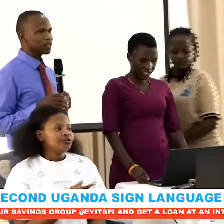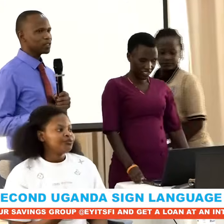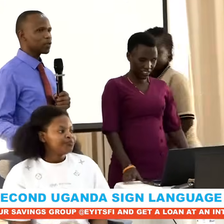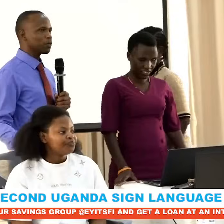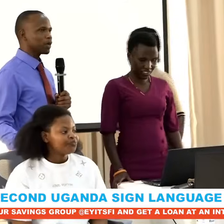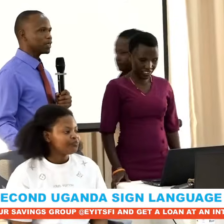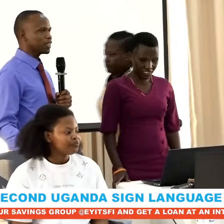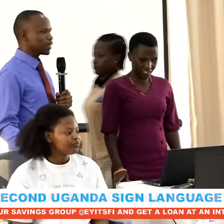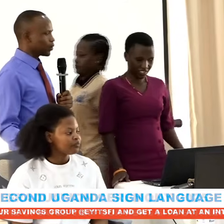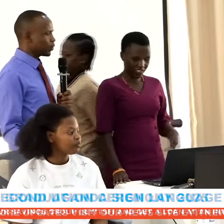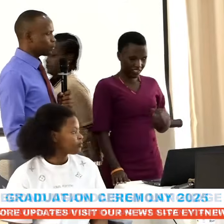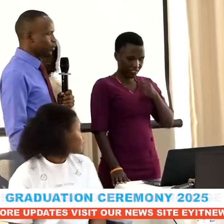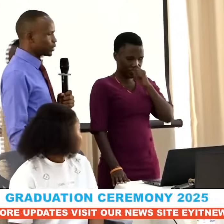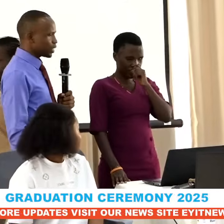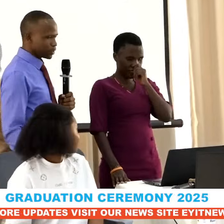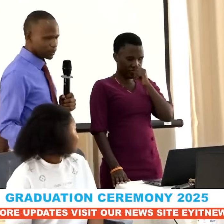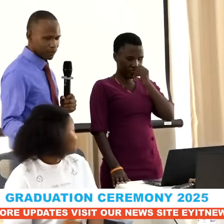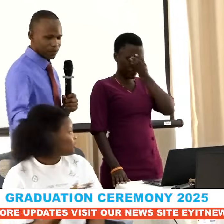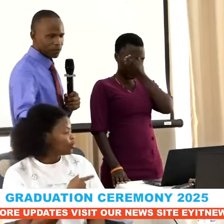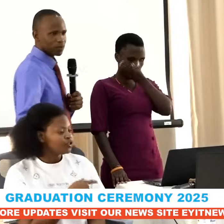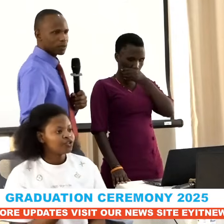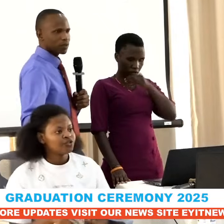here. She's operating a computer,